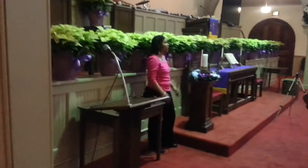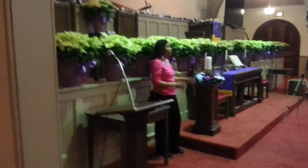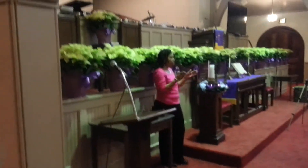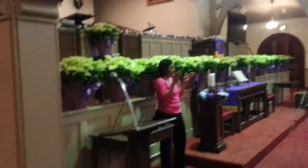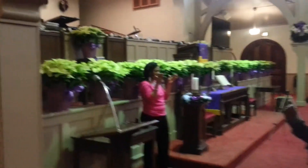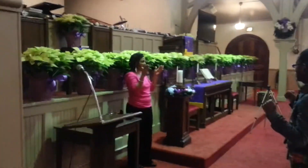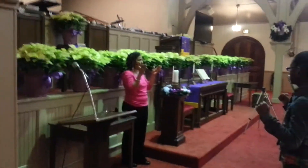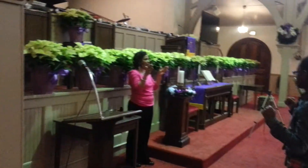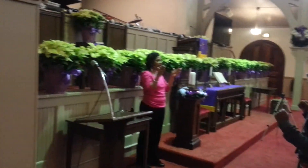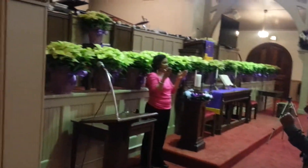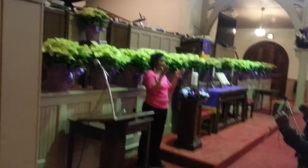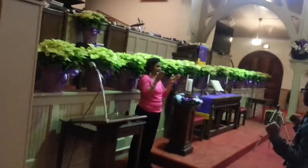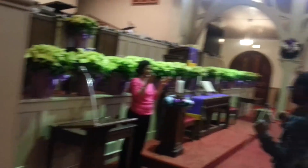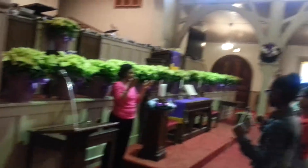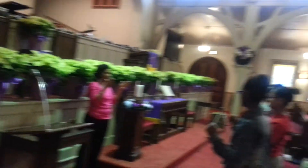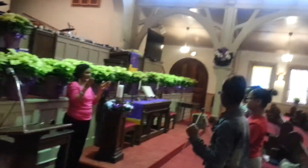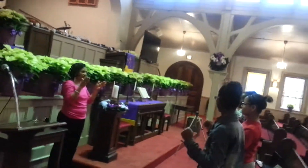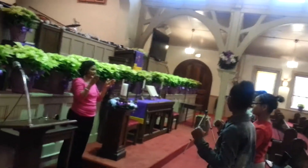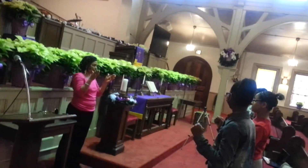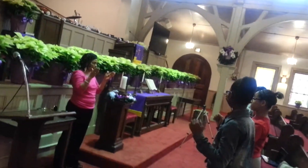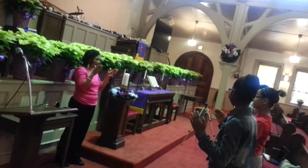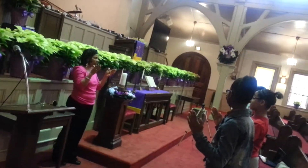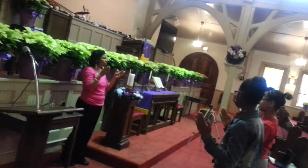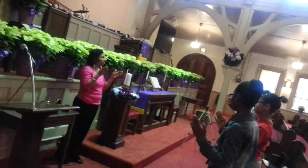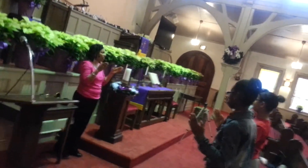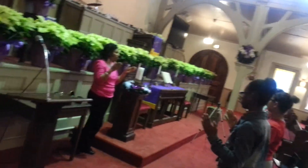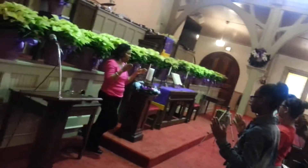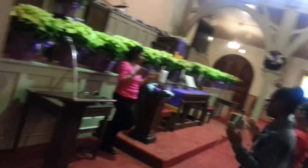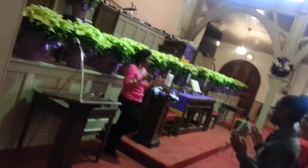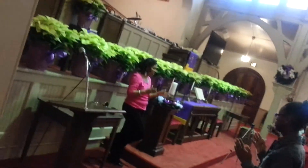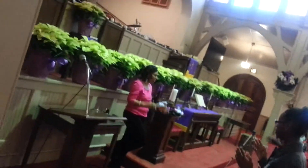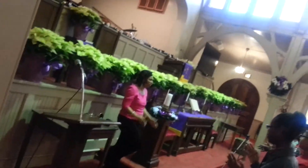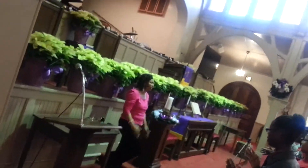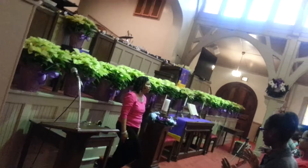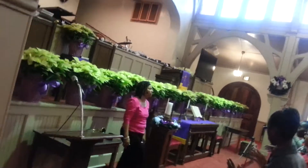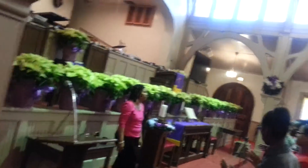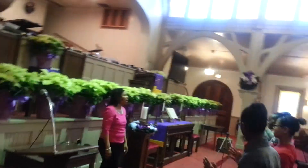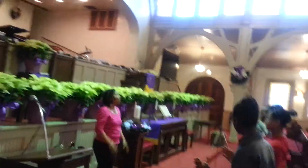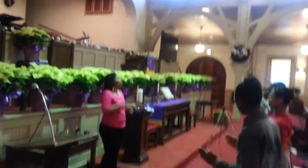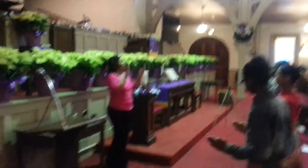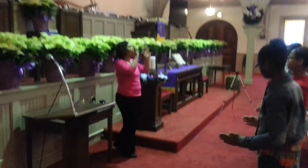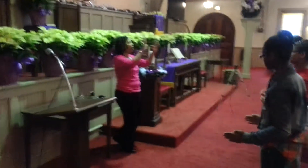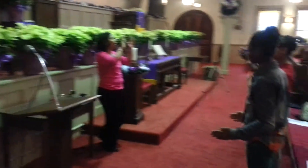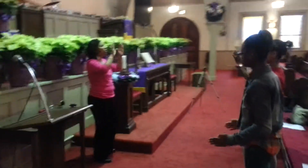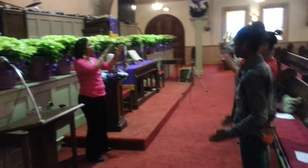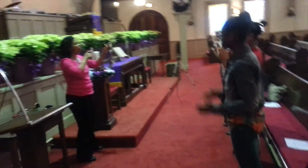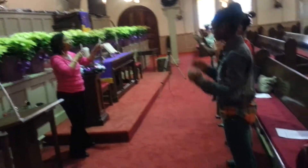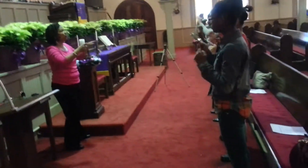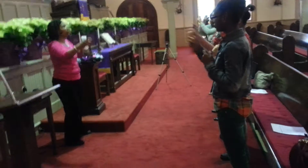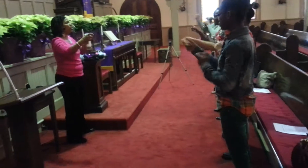You should be somewhere about here. You should be somewhere right around here getting ready to go down. Awesome